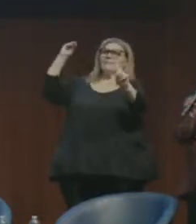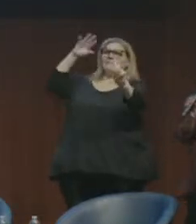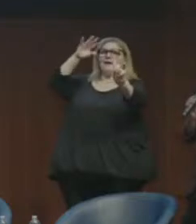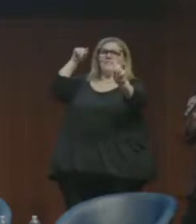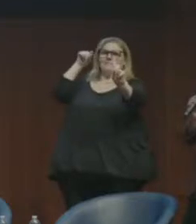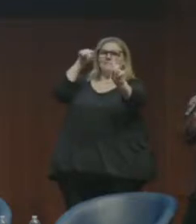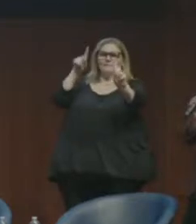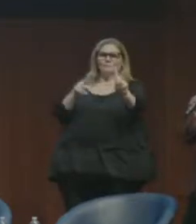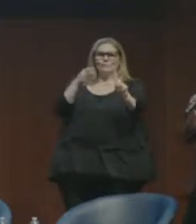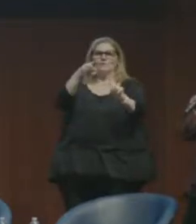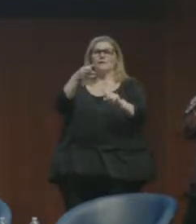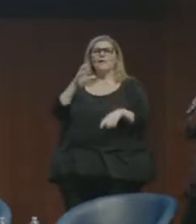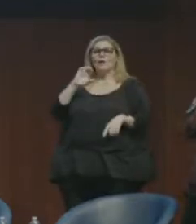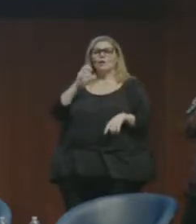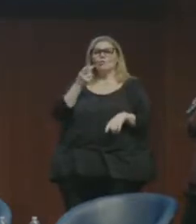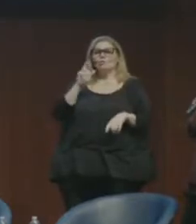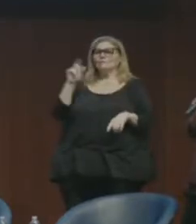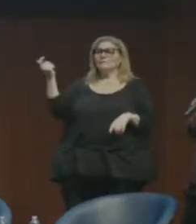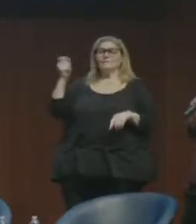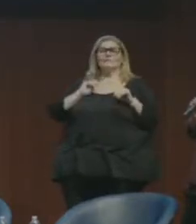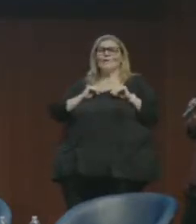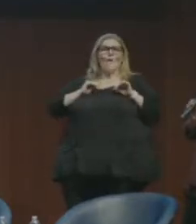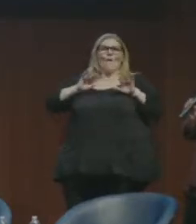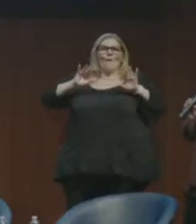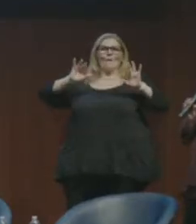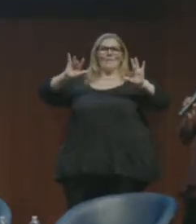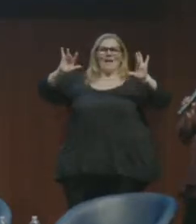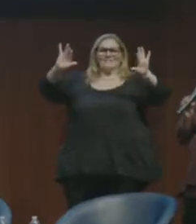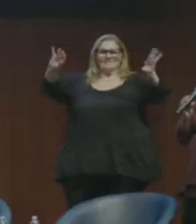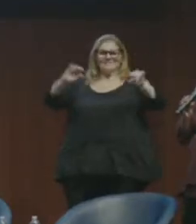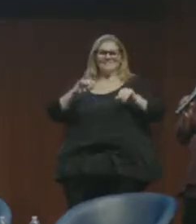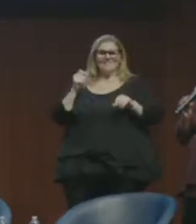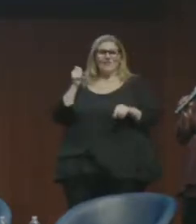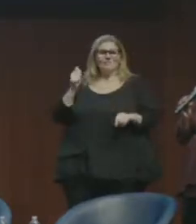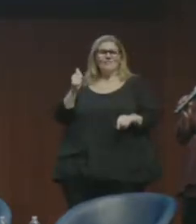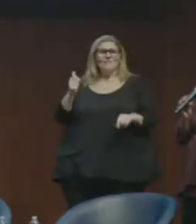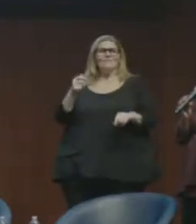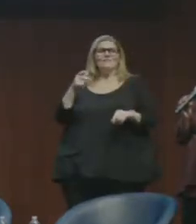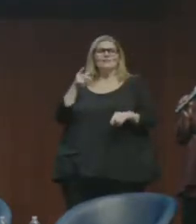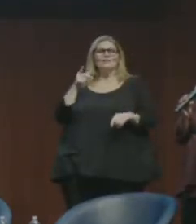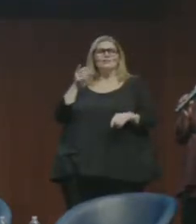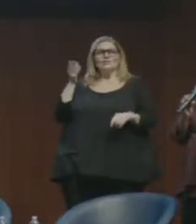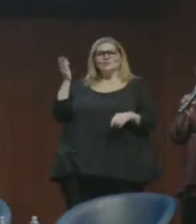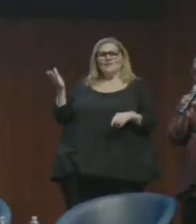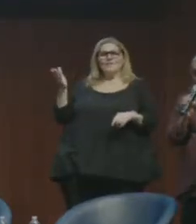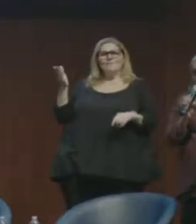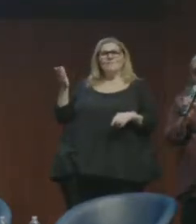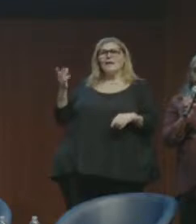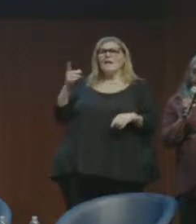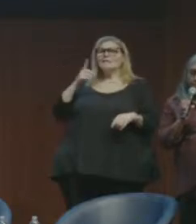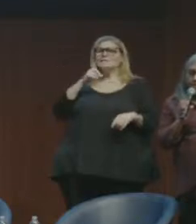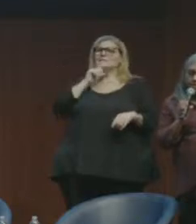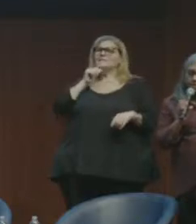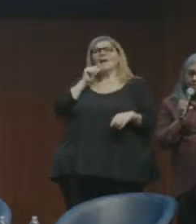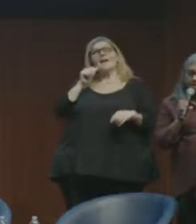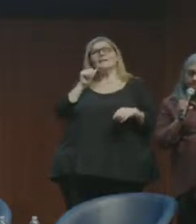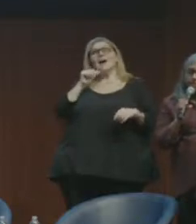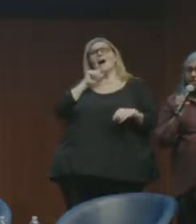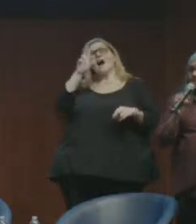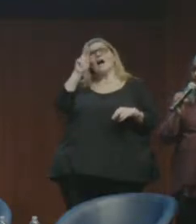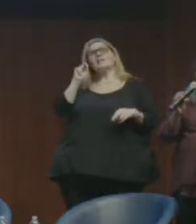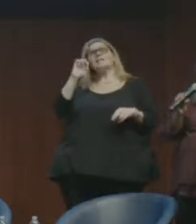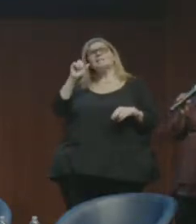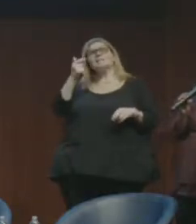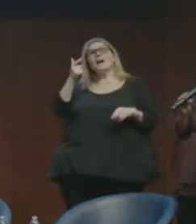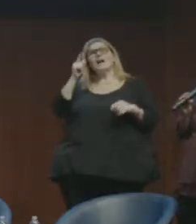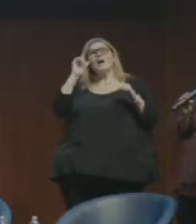spotlight. Christine shines her own spotlight. I was going to say unsung heroine, but